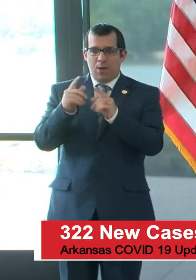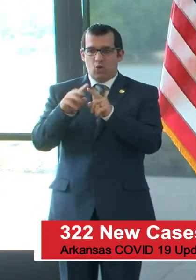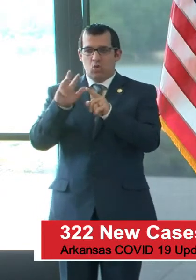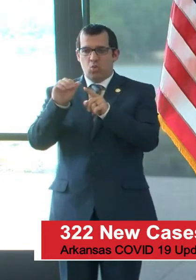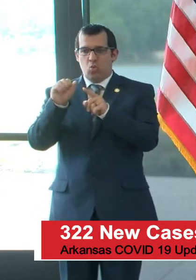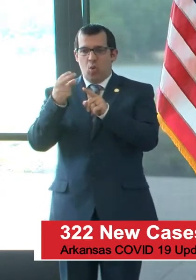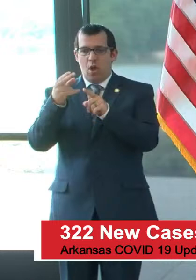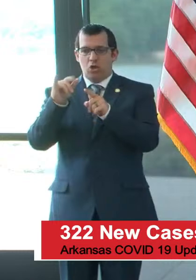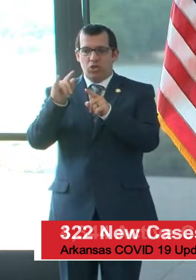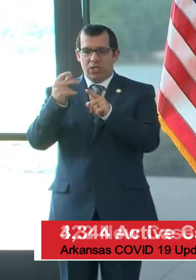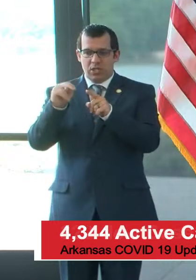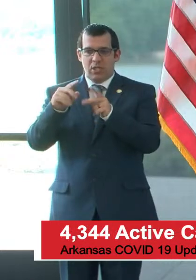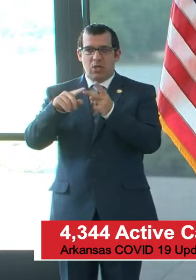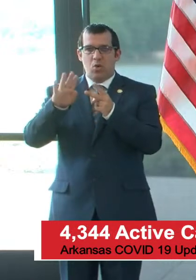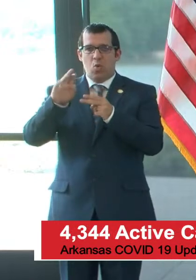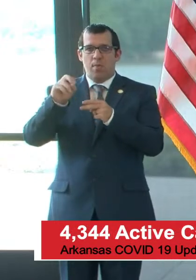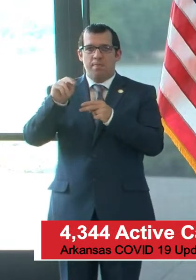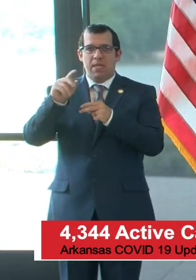Benton County?